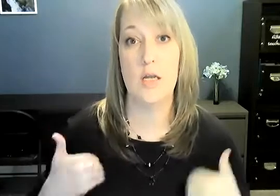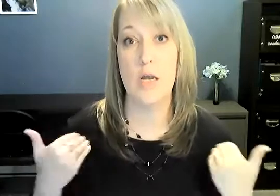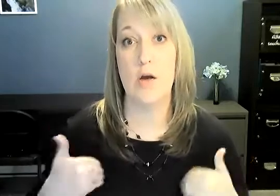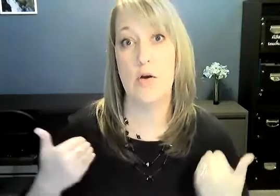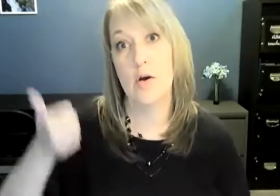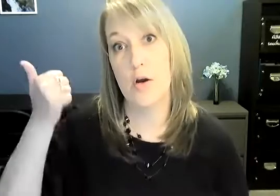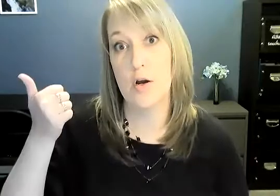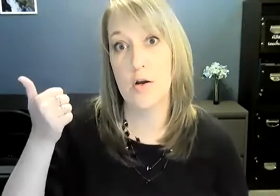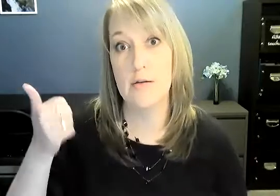younger.